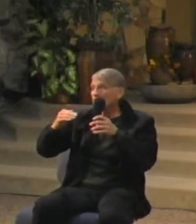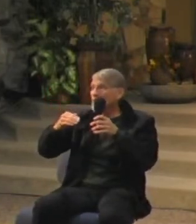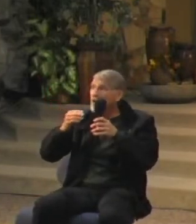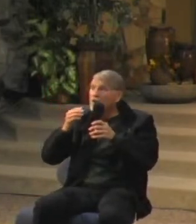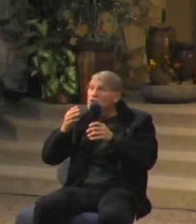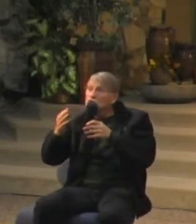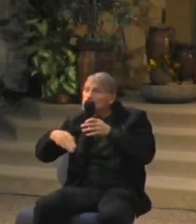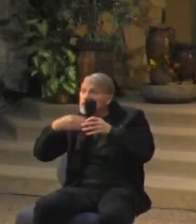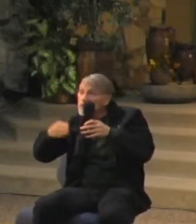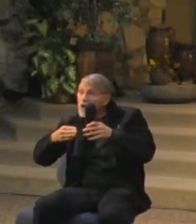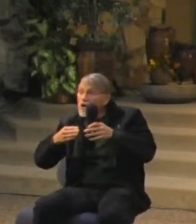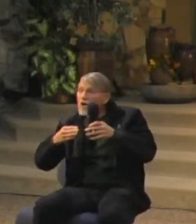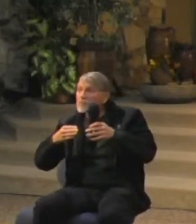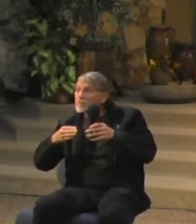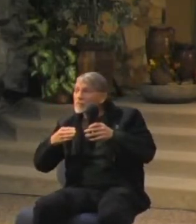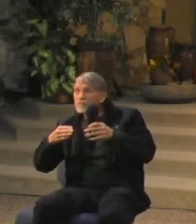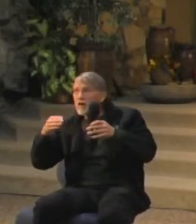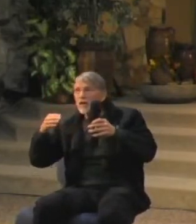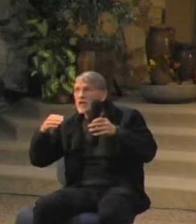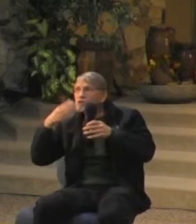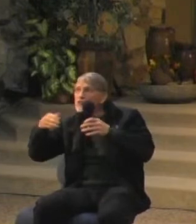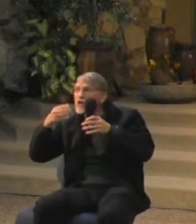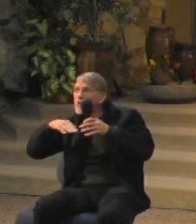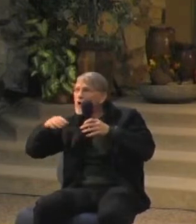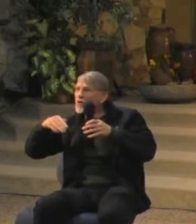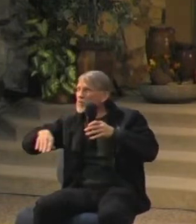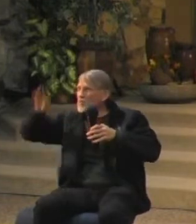saw that when she was doing the Charles Atlas stuff,